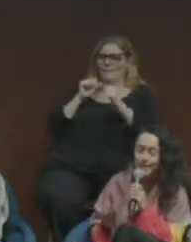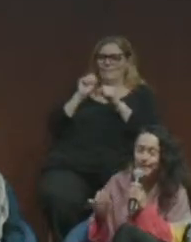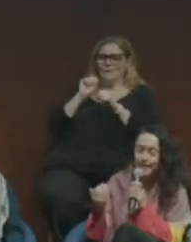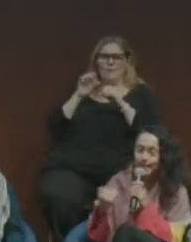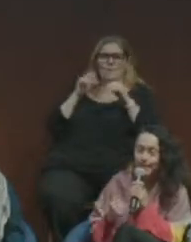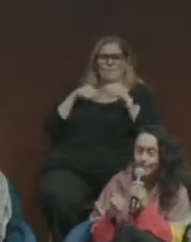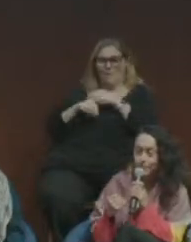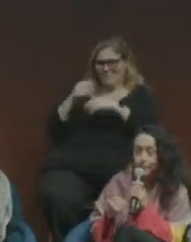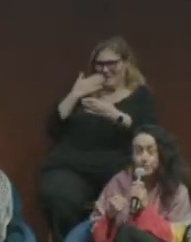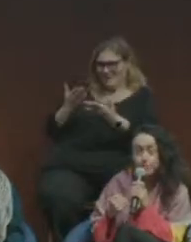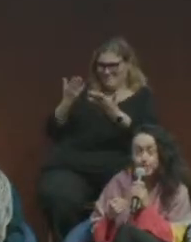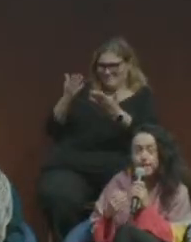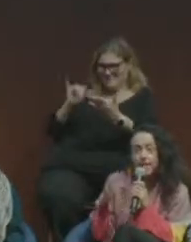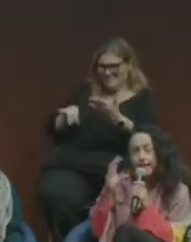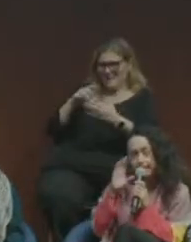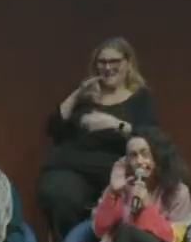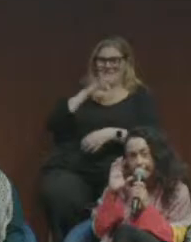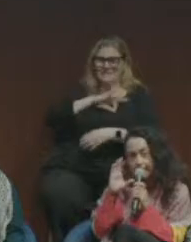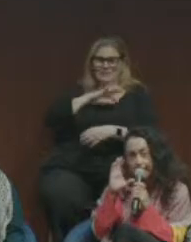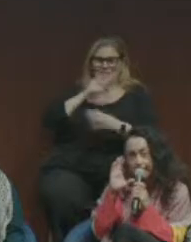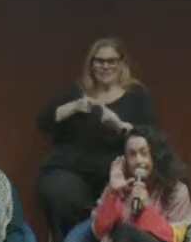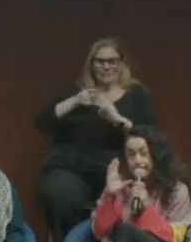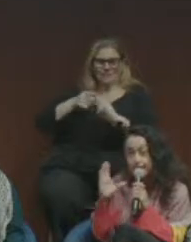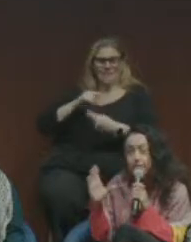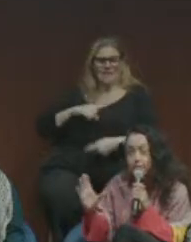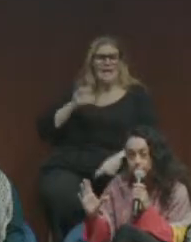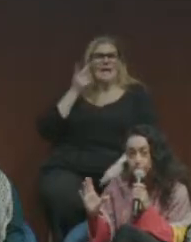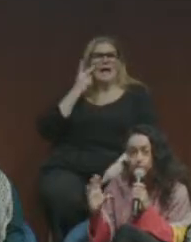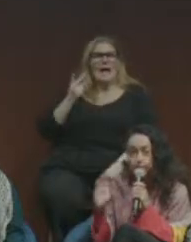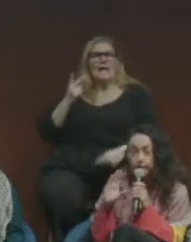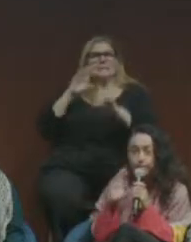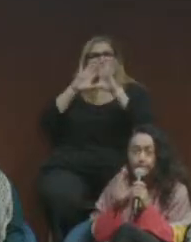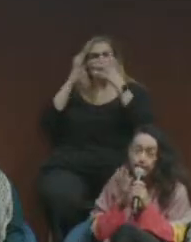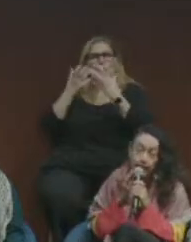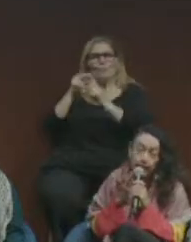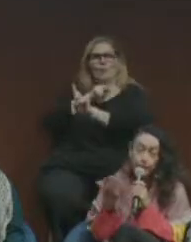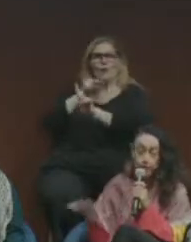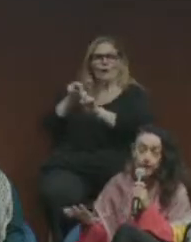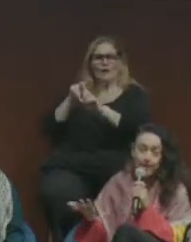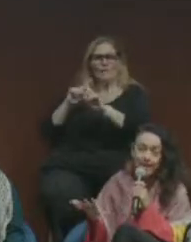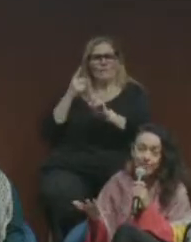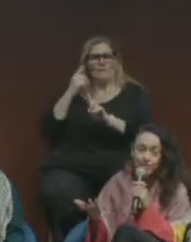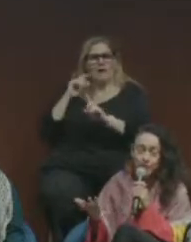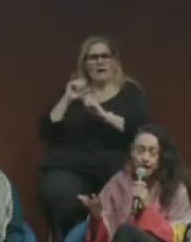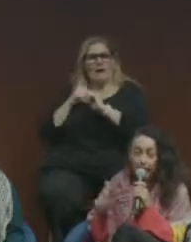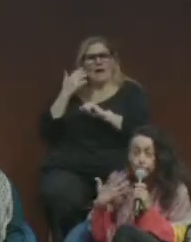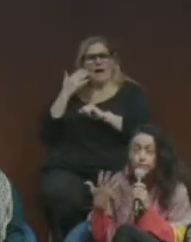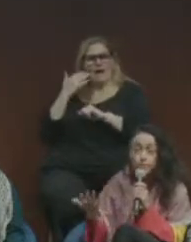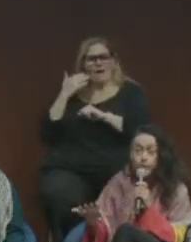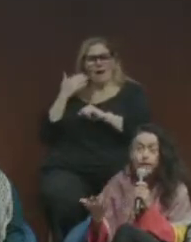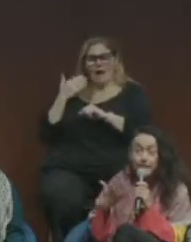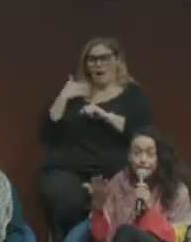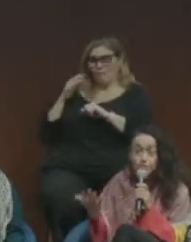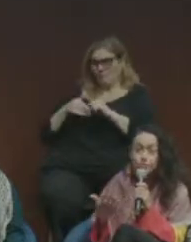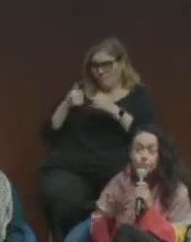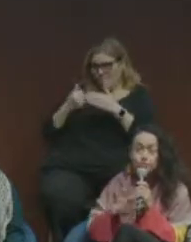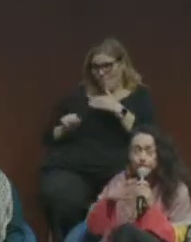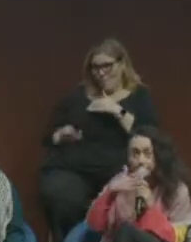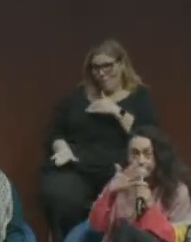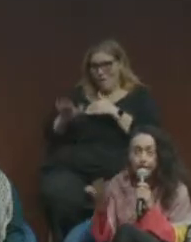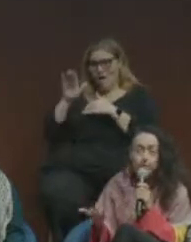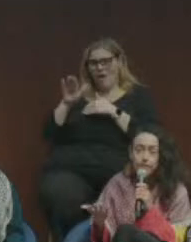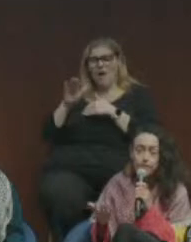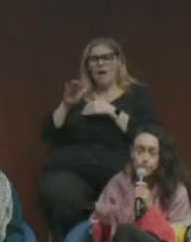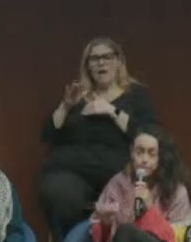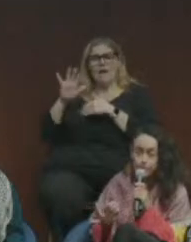up the struggles of Chile. I think I see the world from how, I was born into